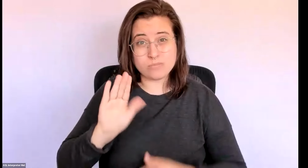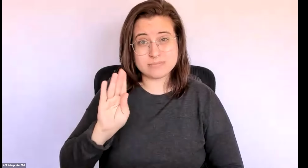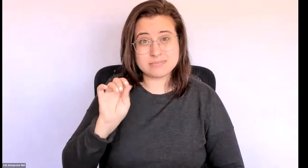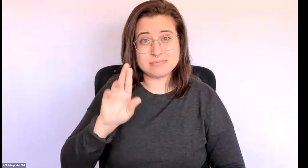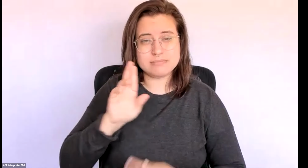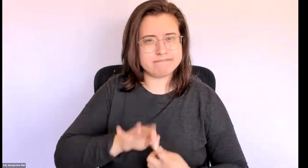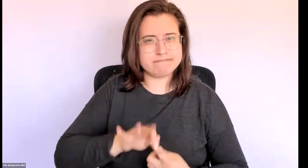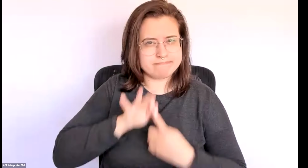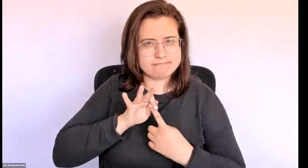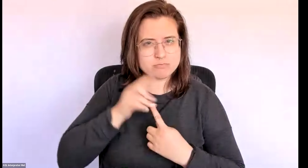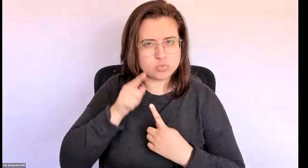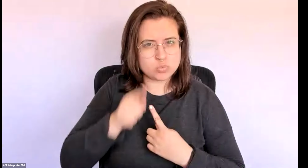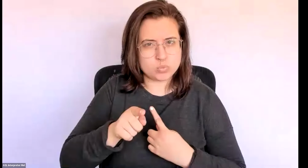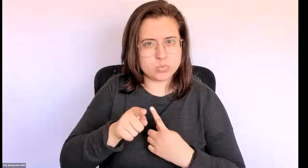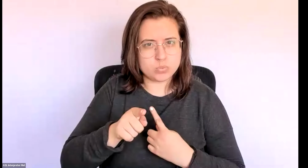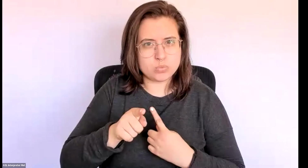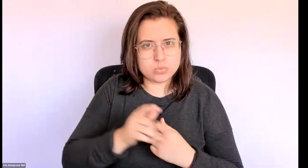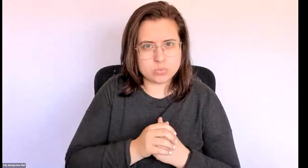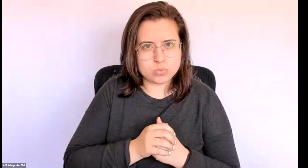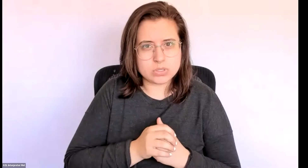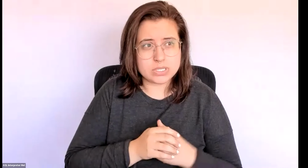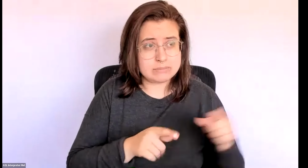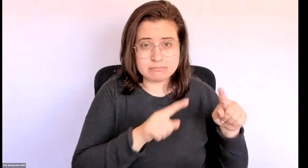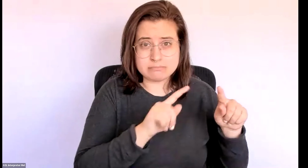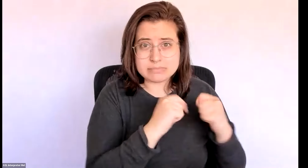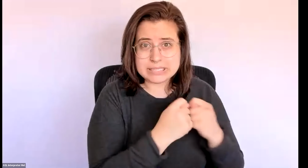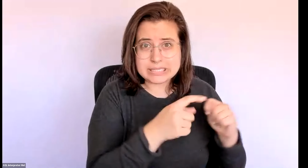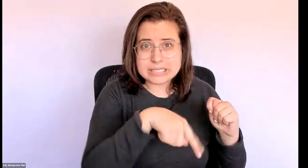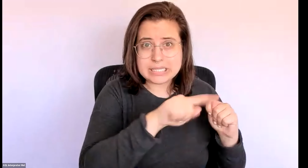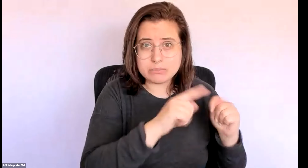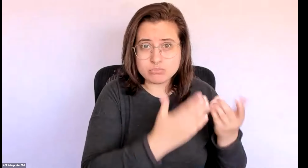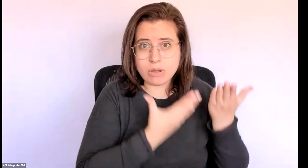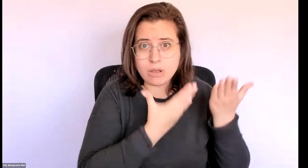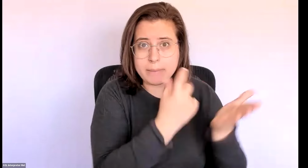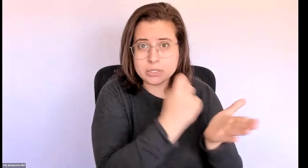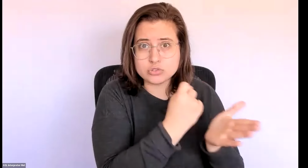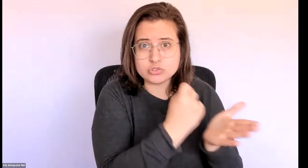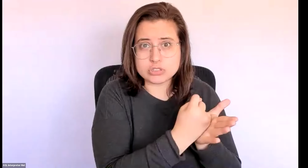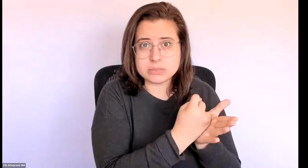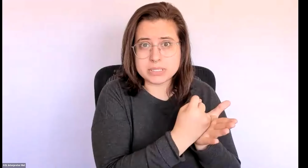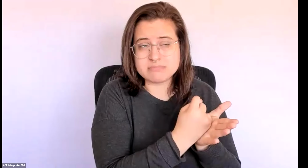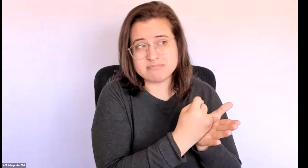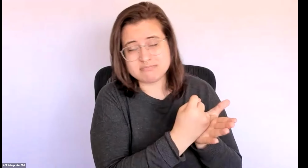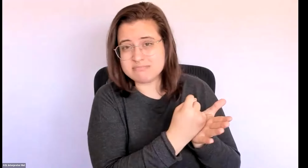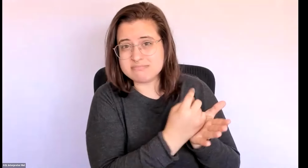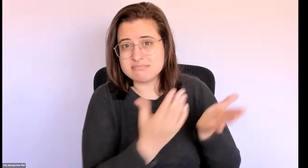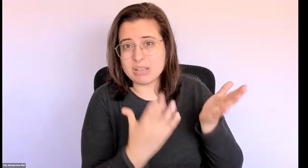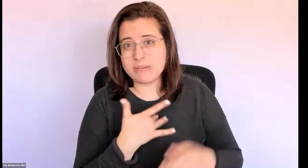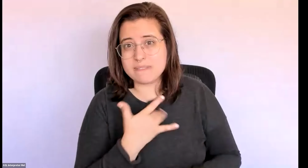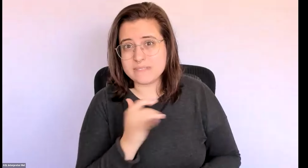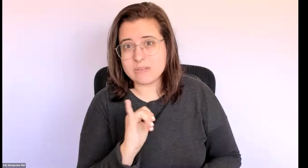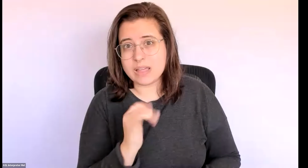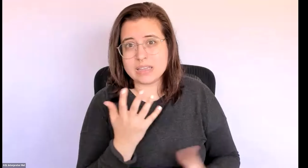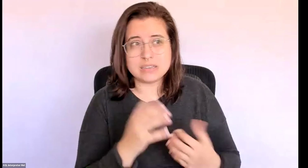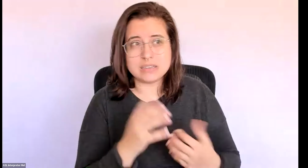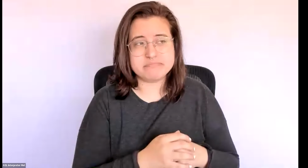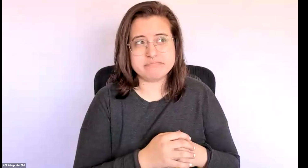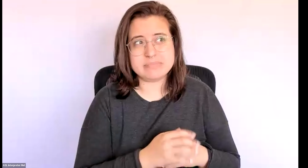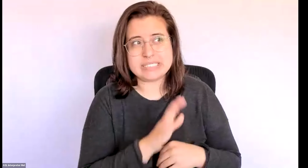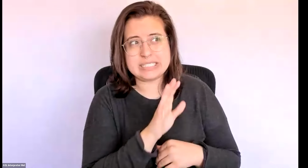you, and the recommended treatment may not be, quote unquote, what